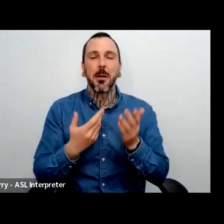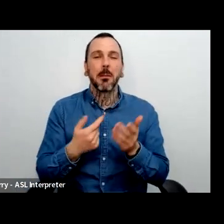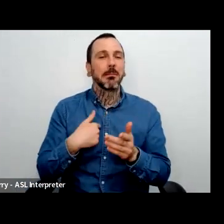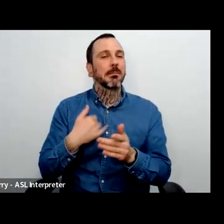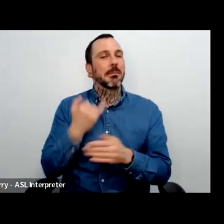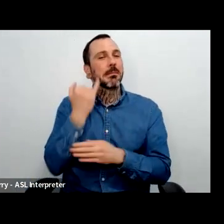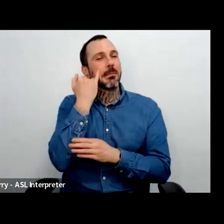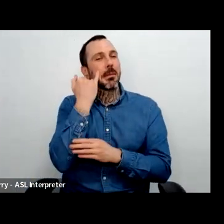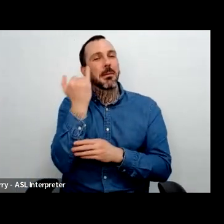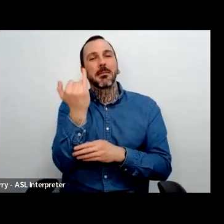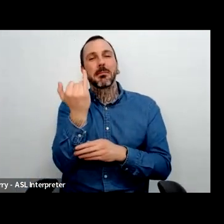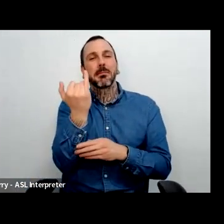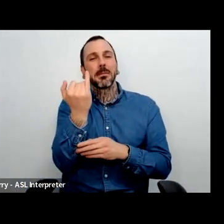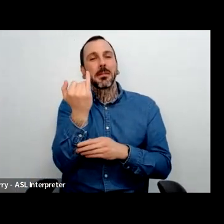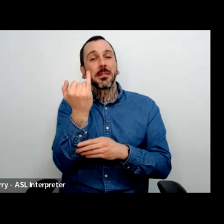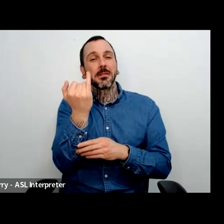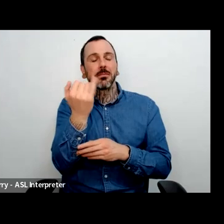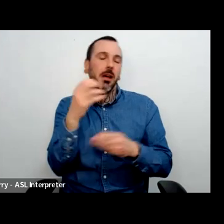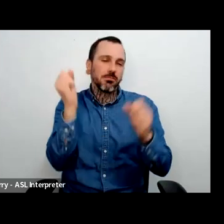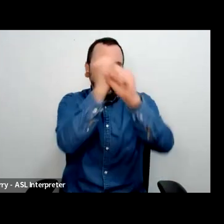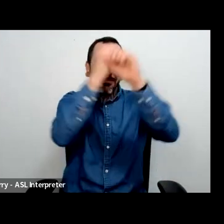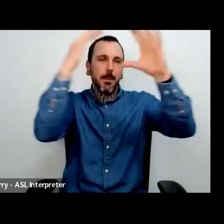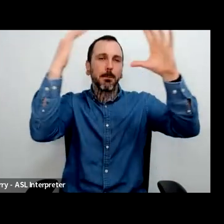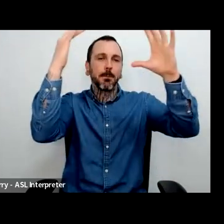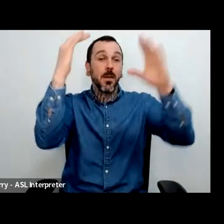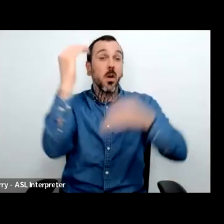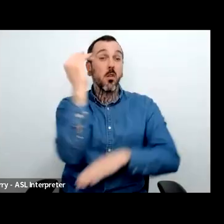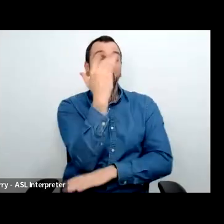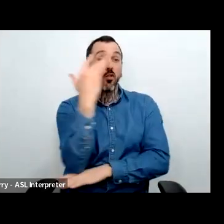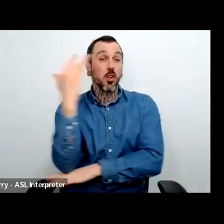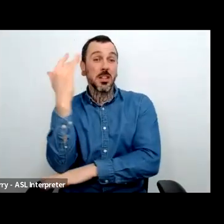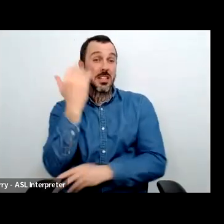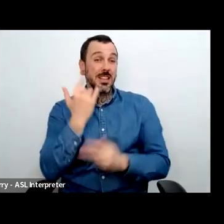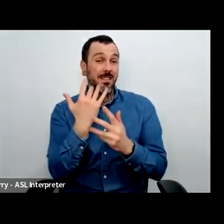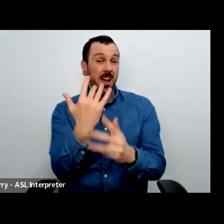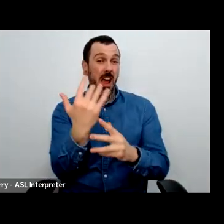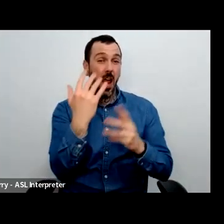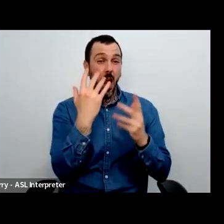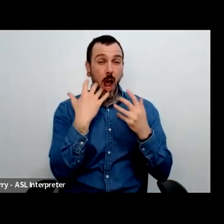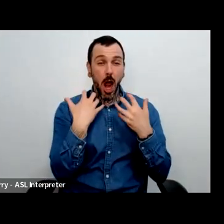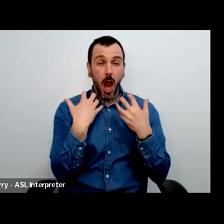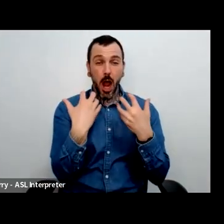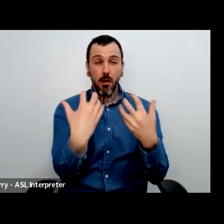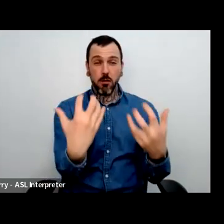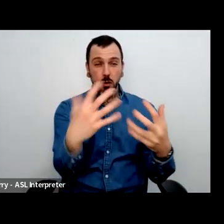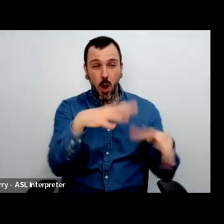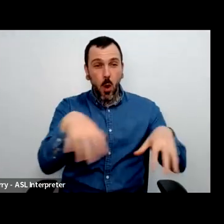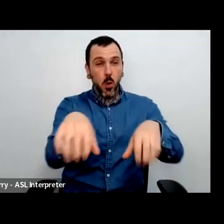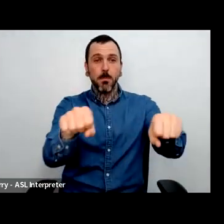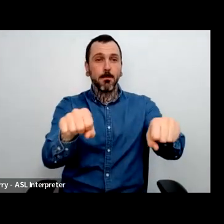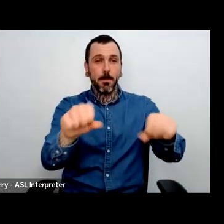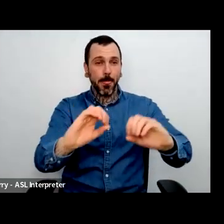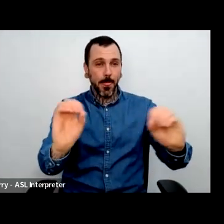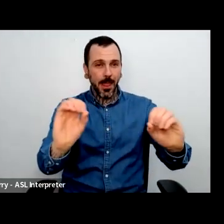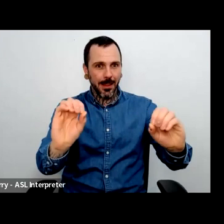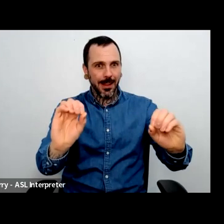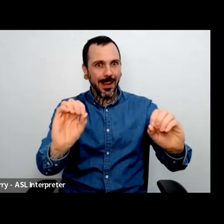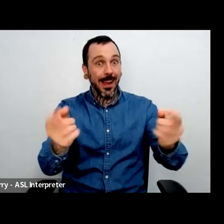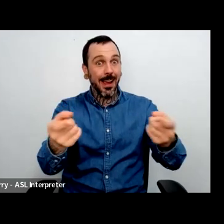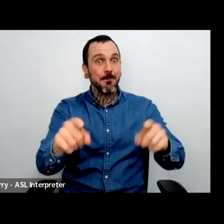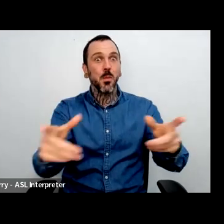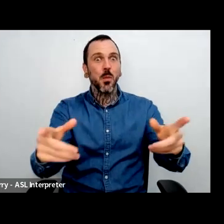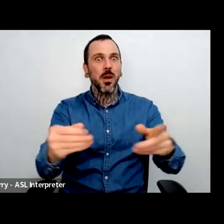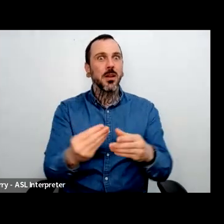new growth. And I think that we're really in a period where so much of what we have held on